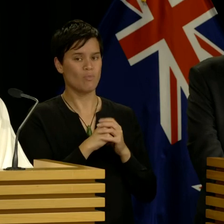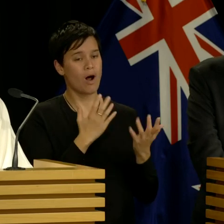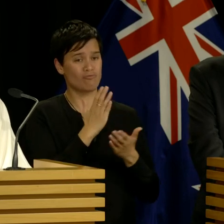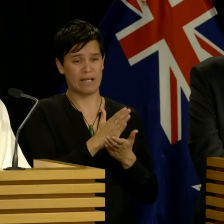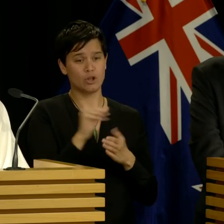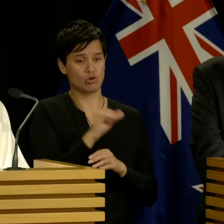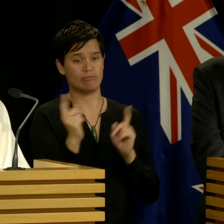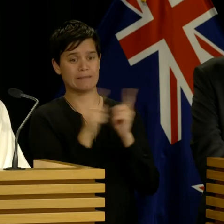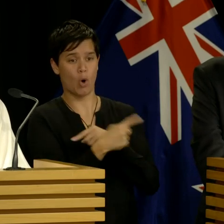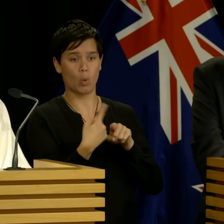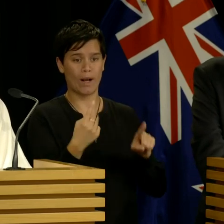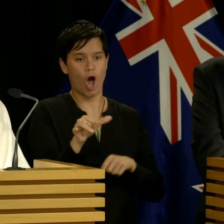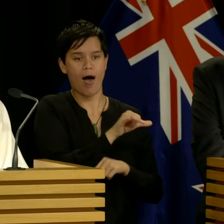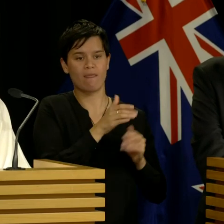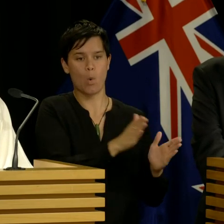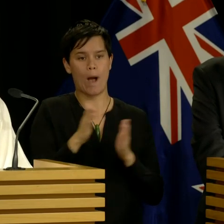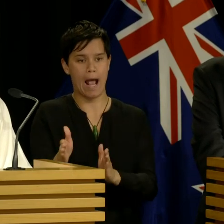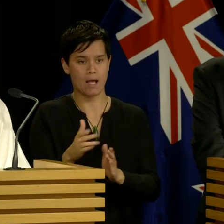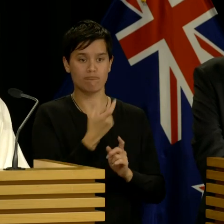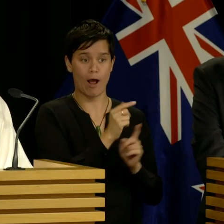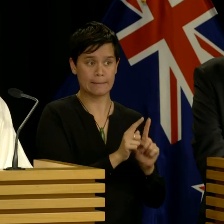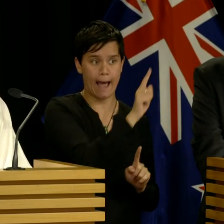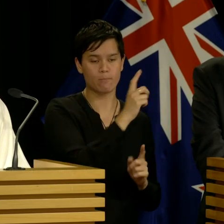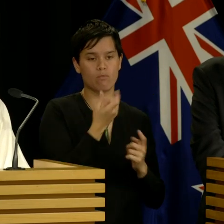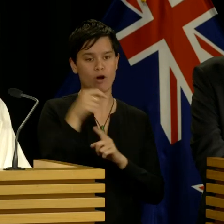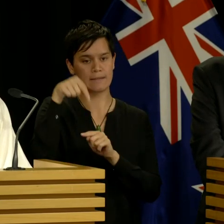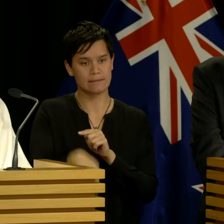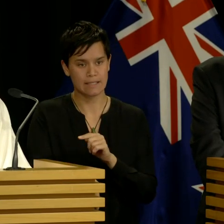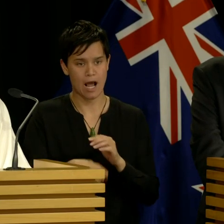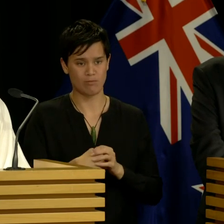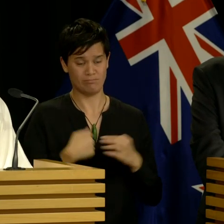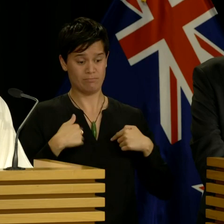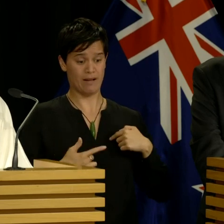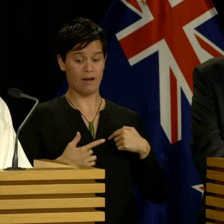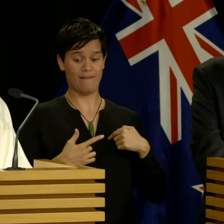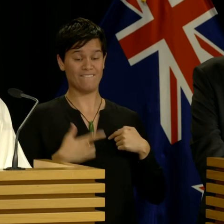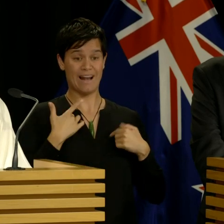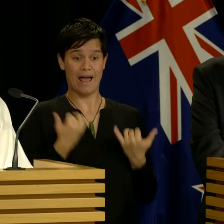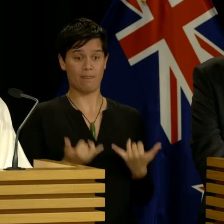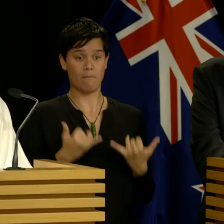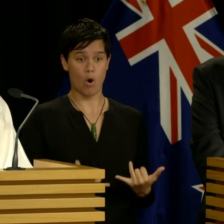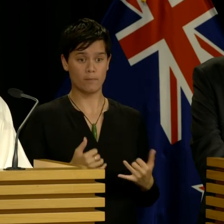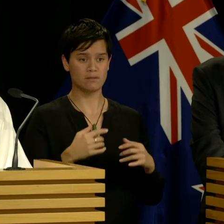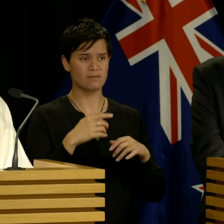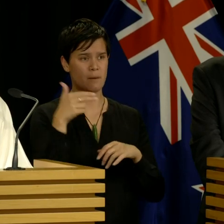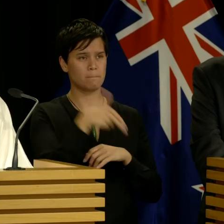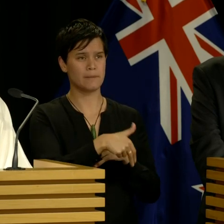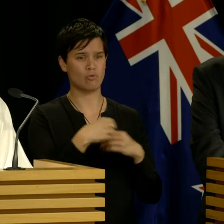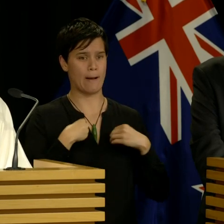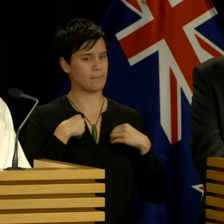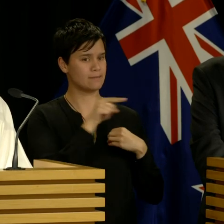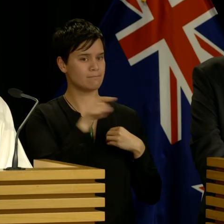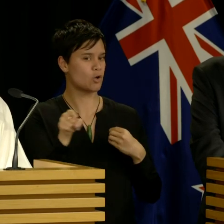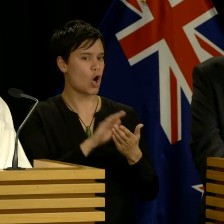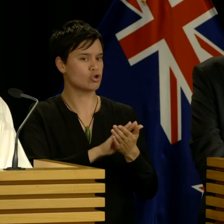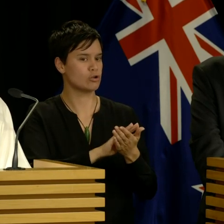Again, ultimately, our view is that we haven't got, at the moment, enough transparency in the system to add as a bit of a pressure point. We're working on that through